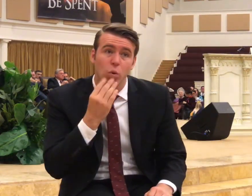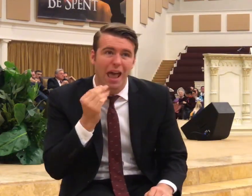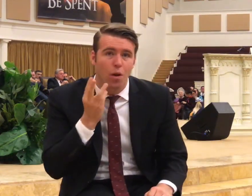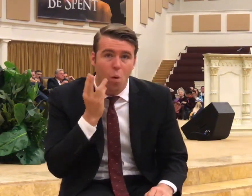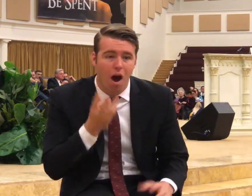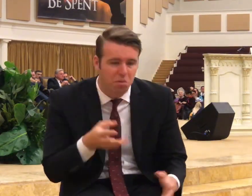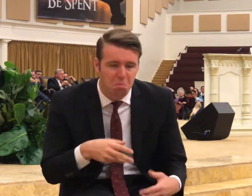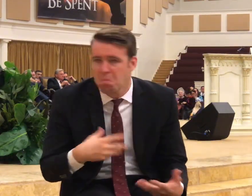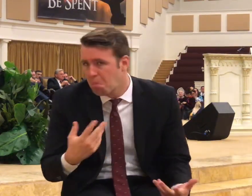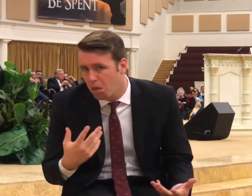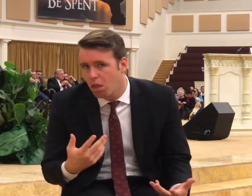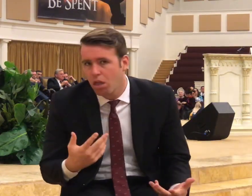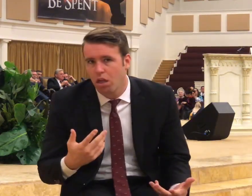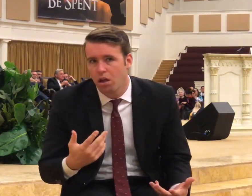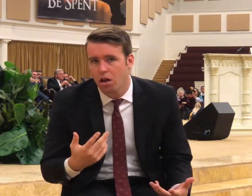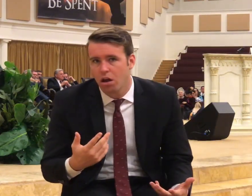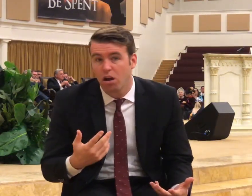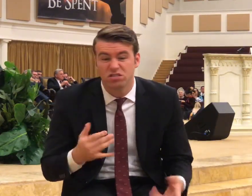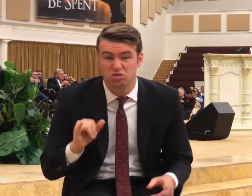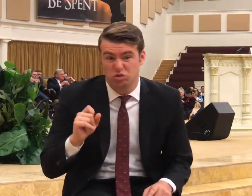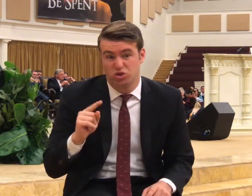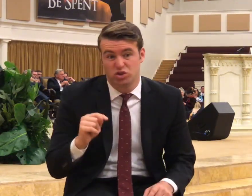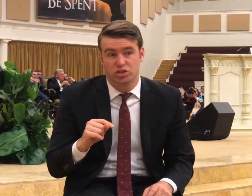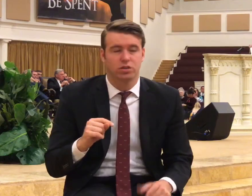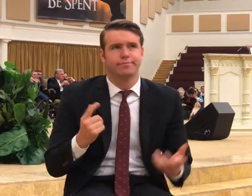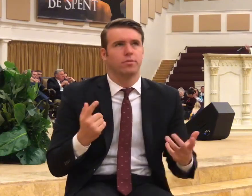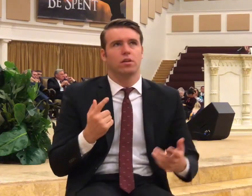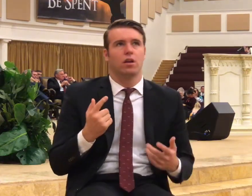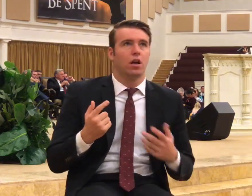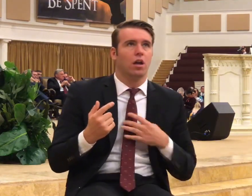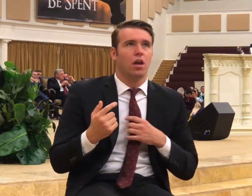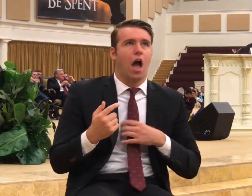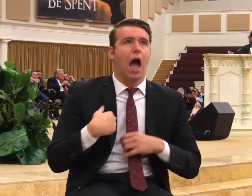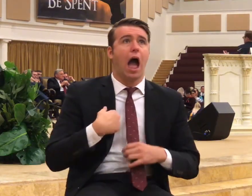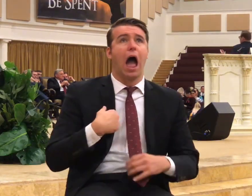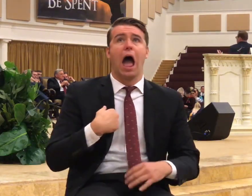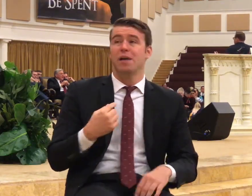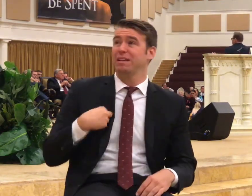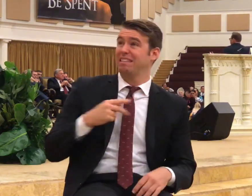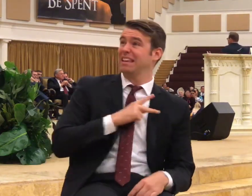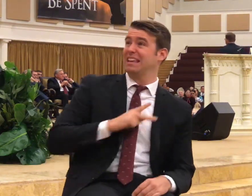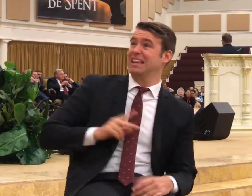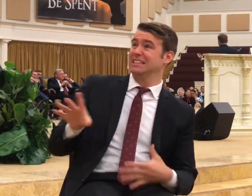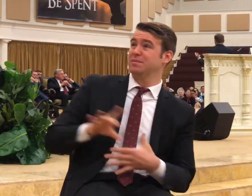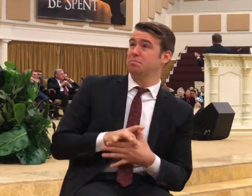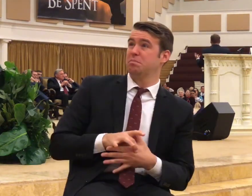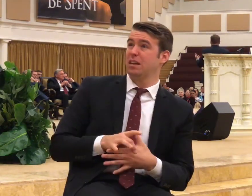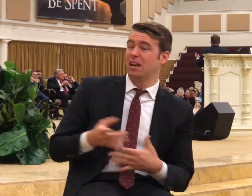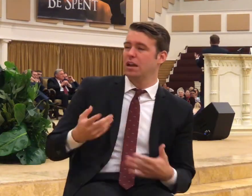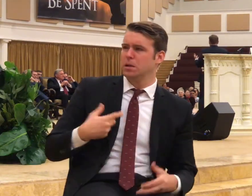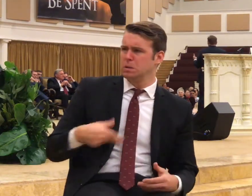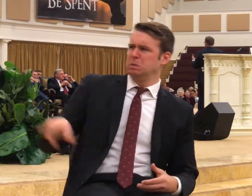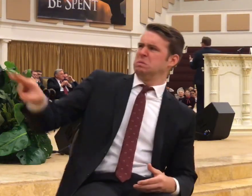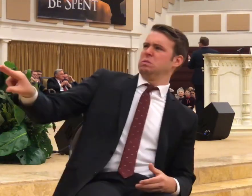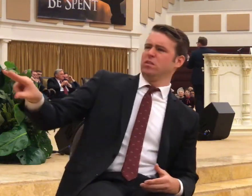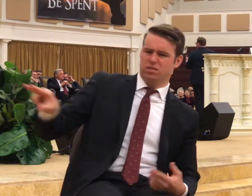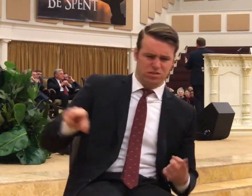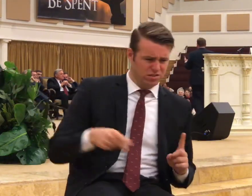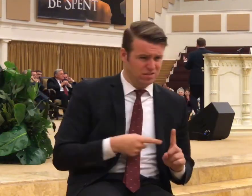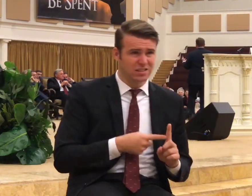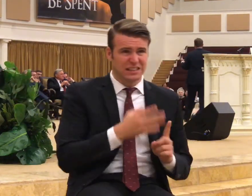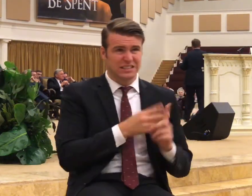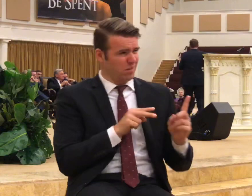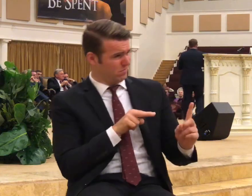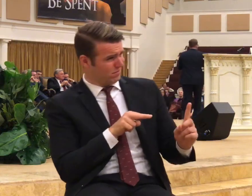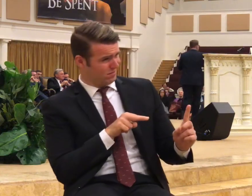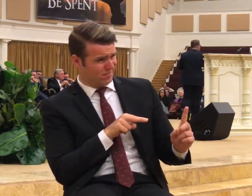friends. It's just, well, what are they going to think about me? I'm not eating the king's meat. I mean, I'm over here eating